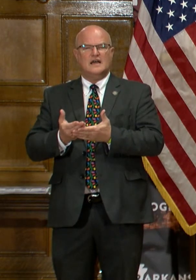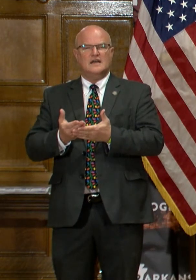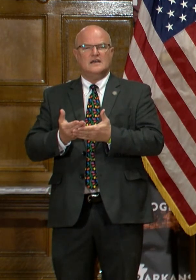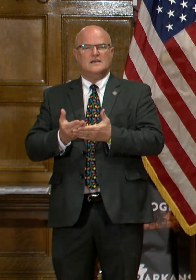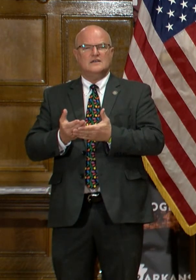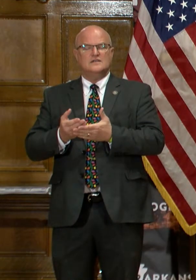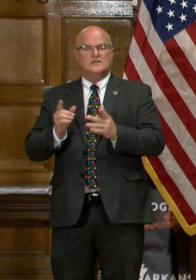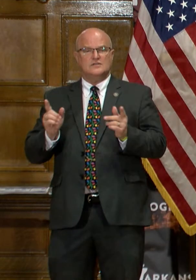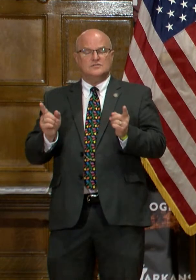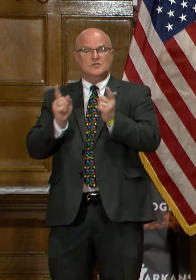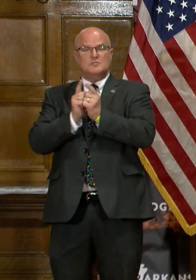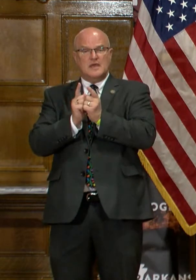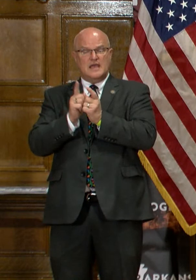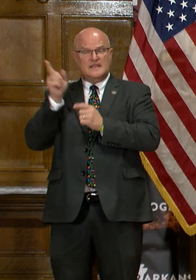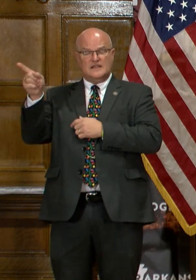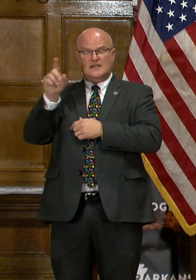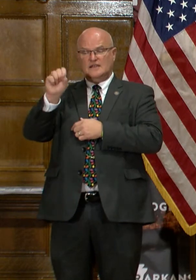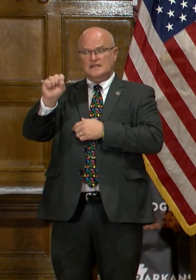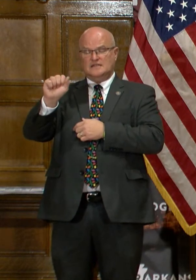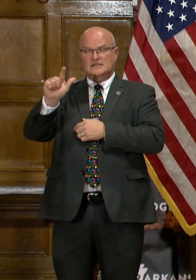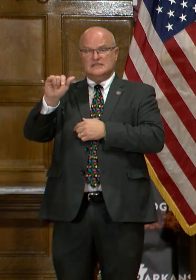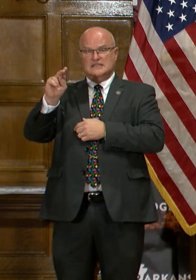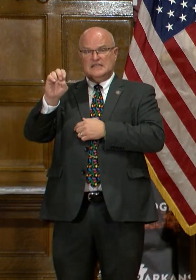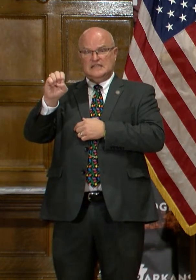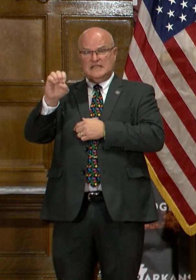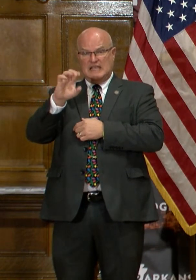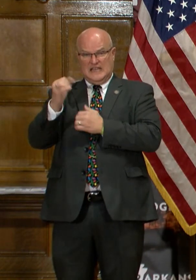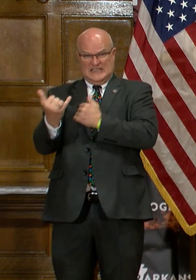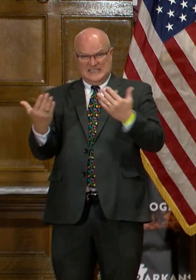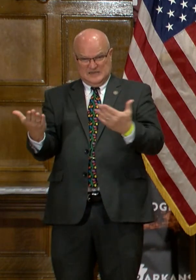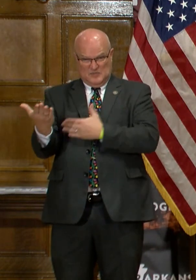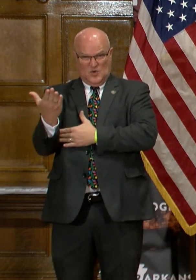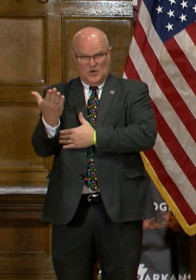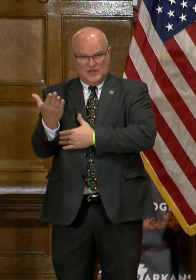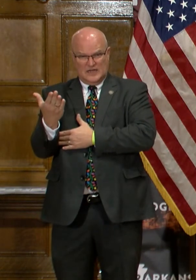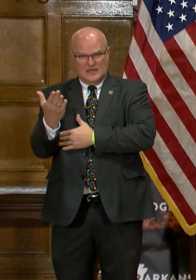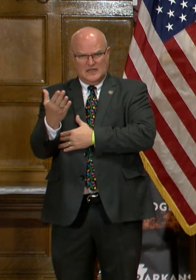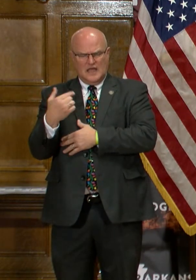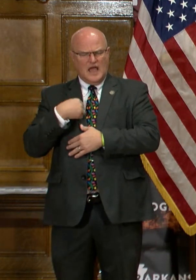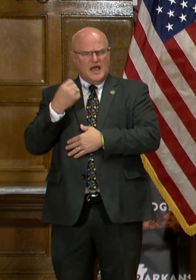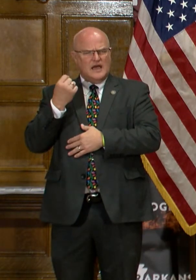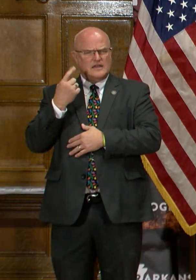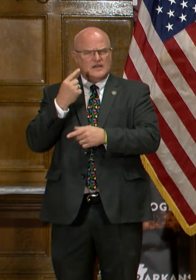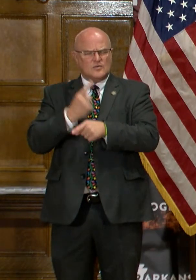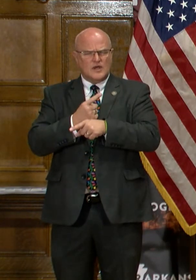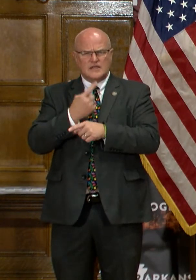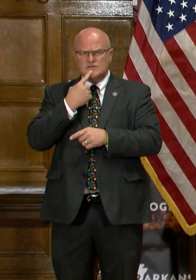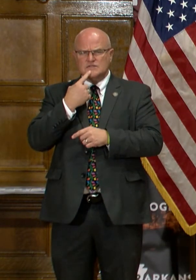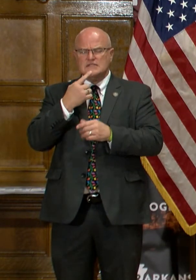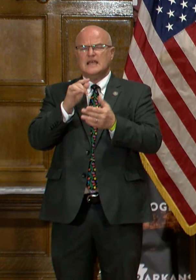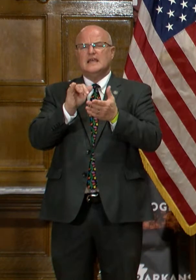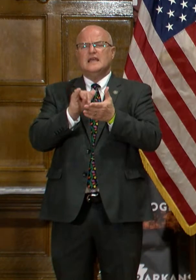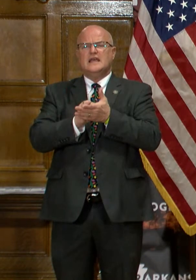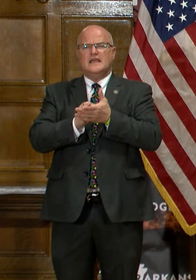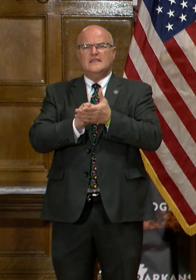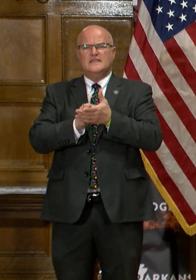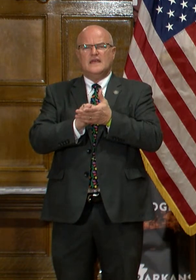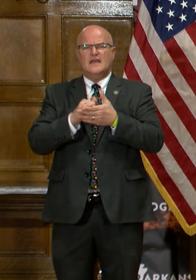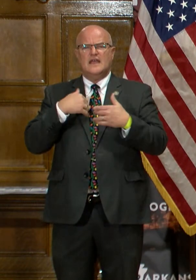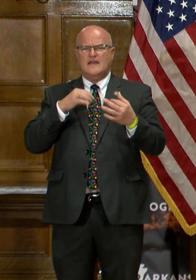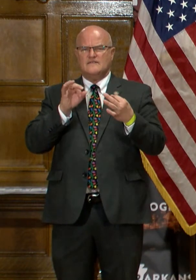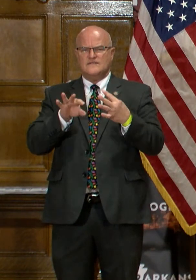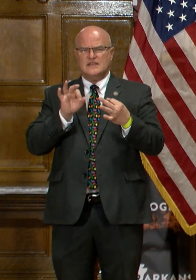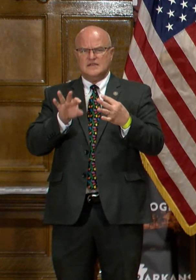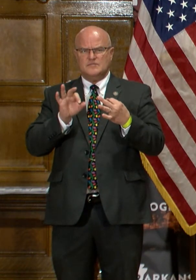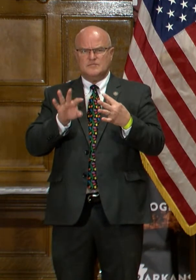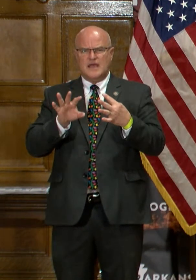clarify, so you met in Saline County this morning, right? And did I understand you to say that you got